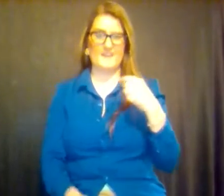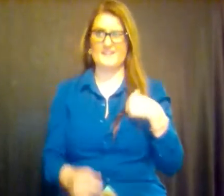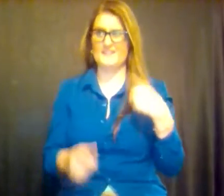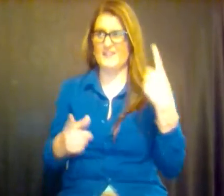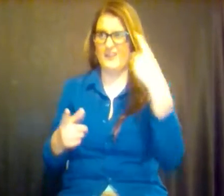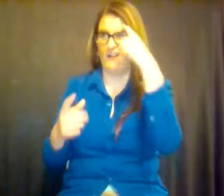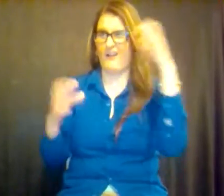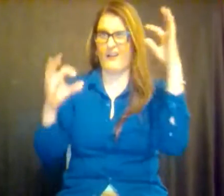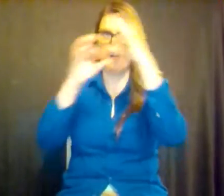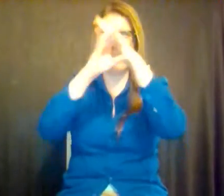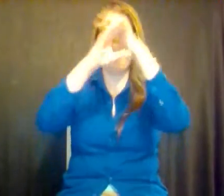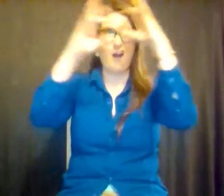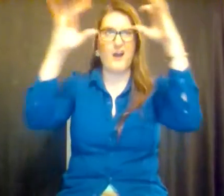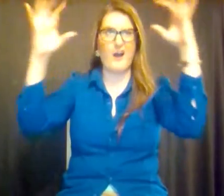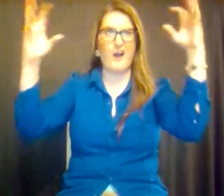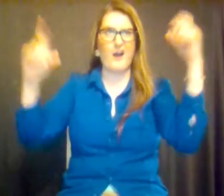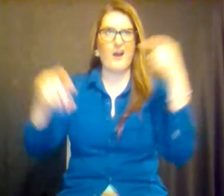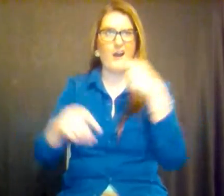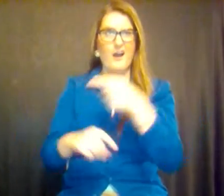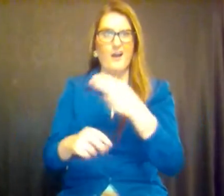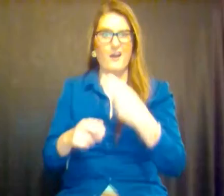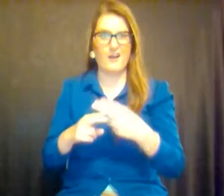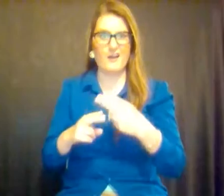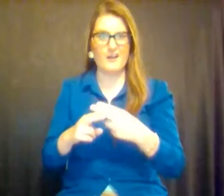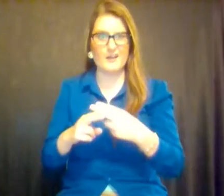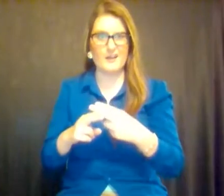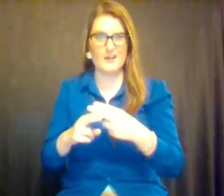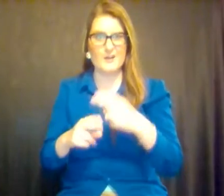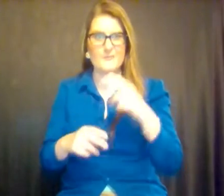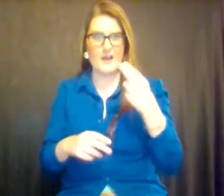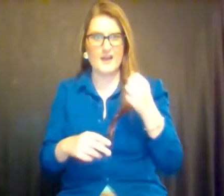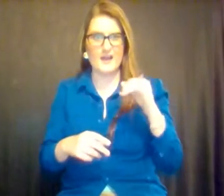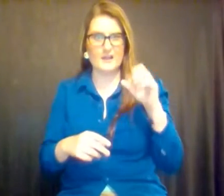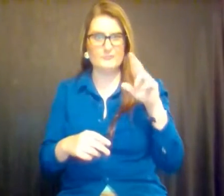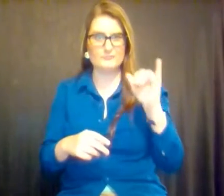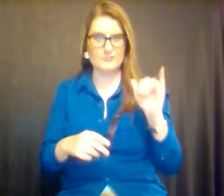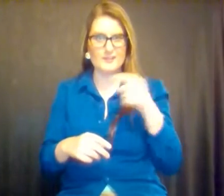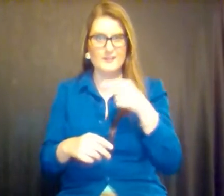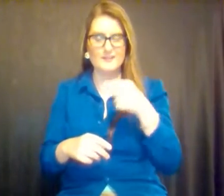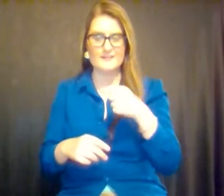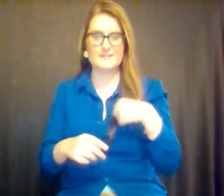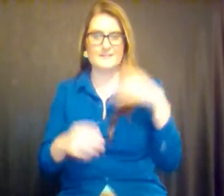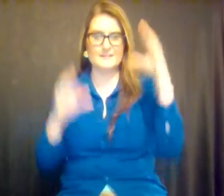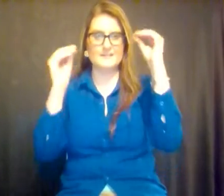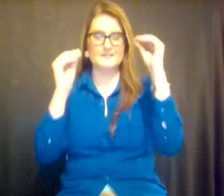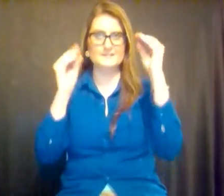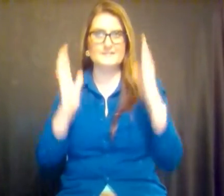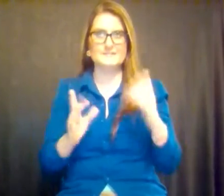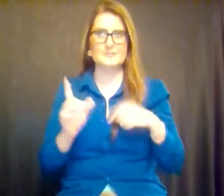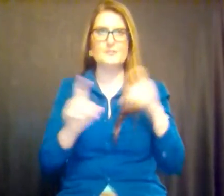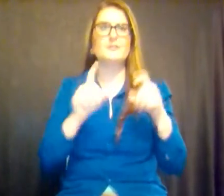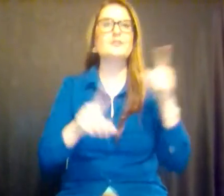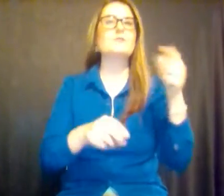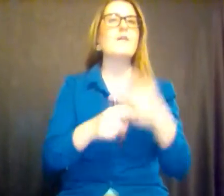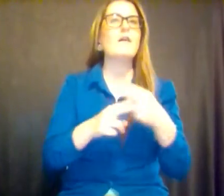him. "Hairy," he would reply. "Oh, come on, what's your name?" "Hairy." The second little